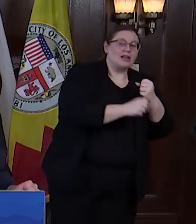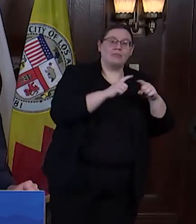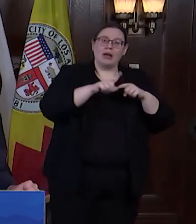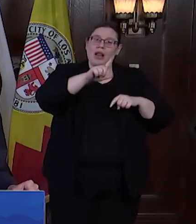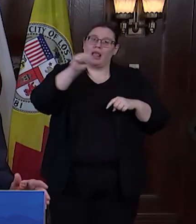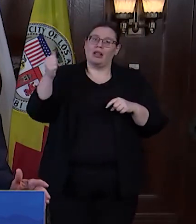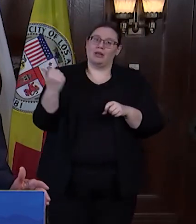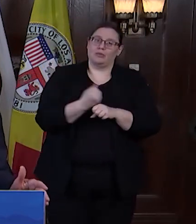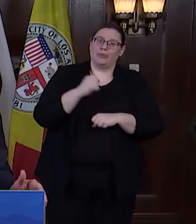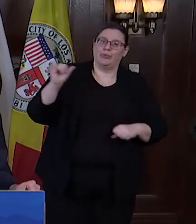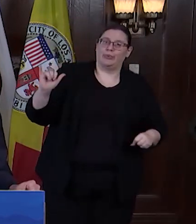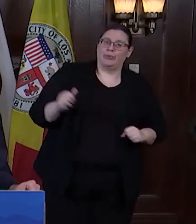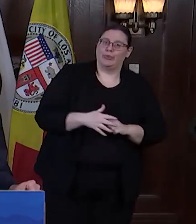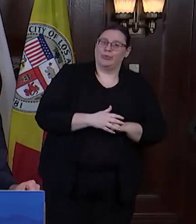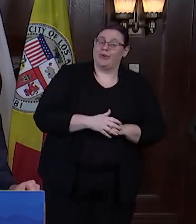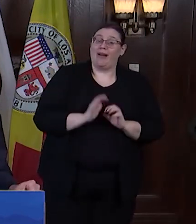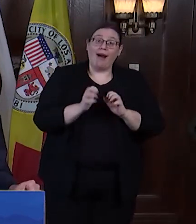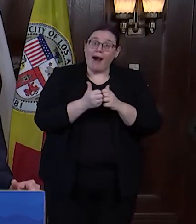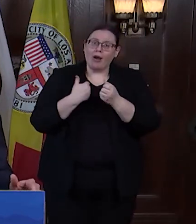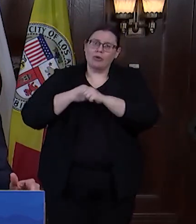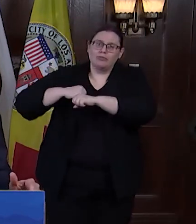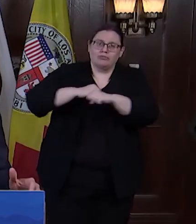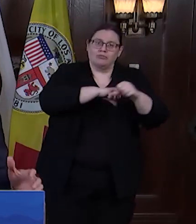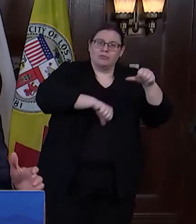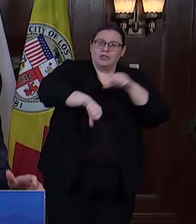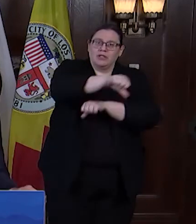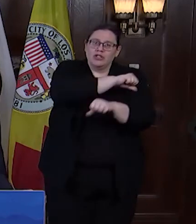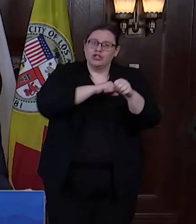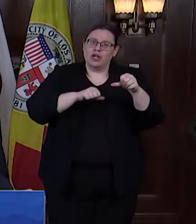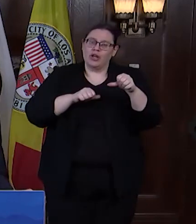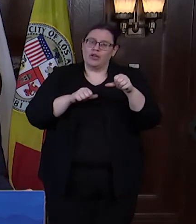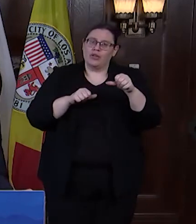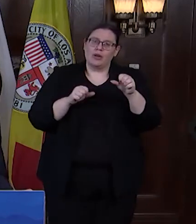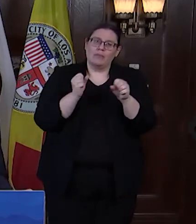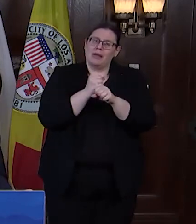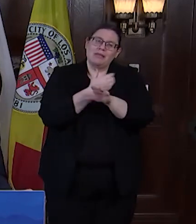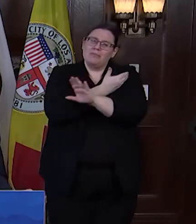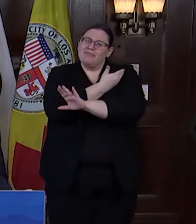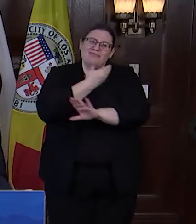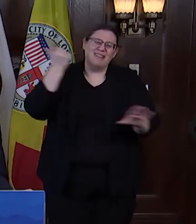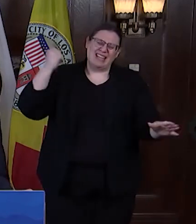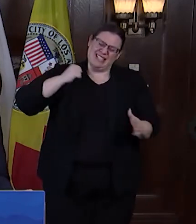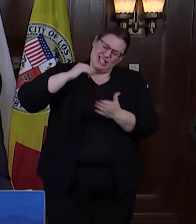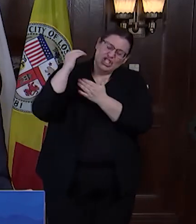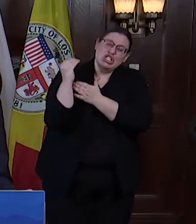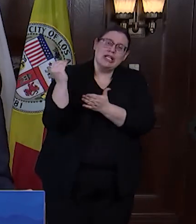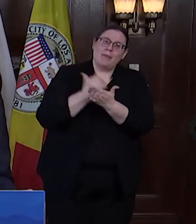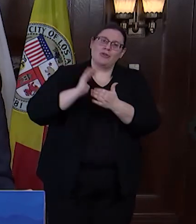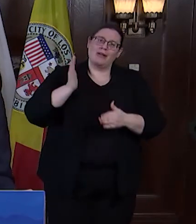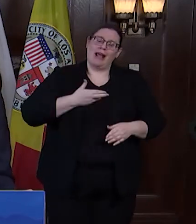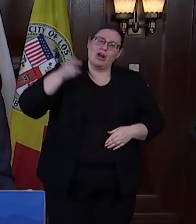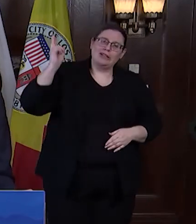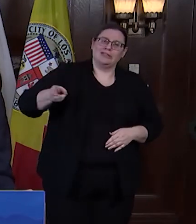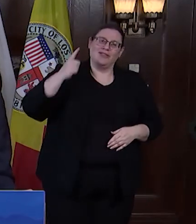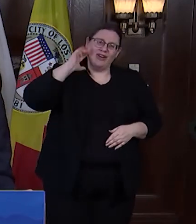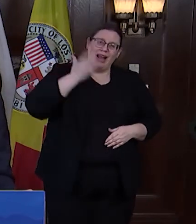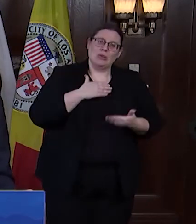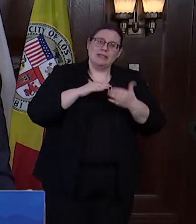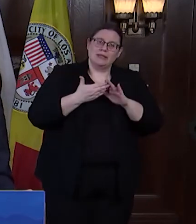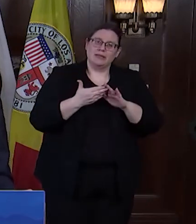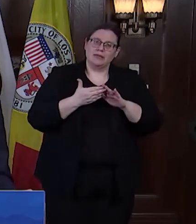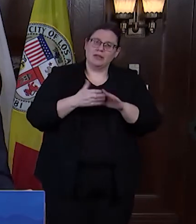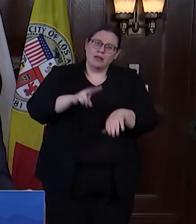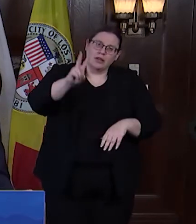too. That we protected each other and we wrote the strongest chapter in the city's history. Let's vote.